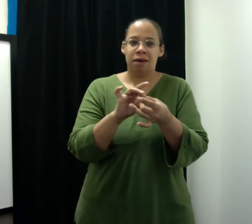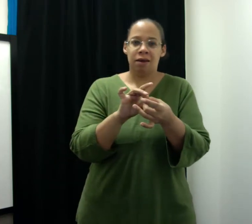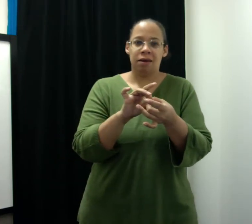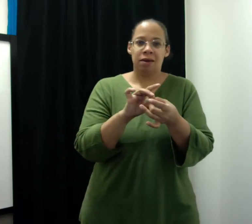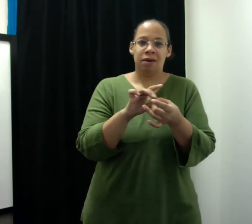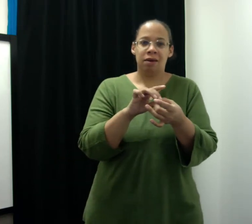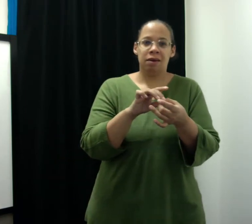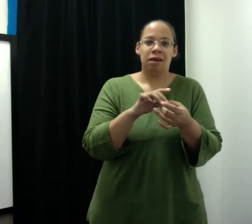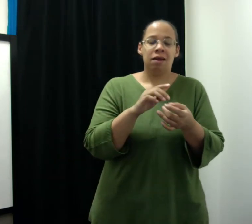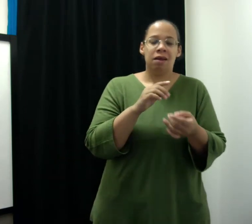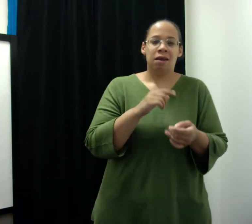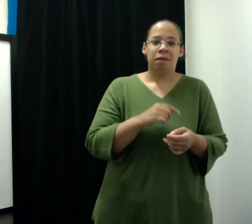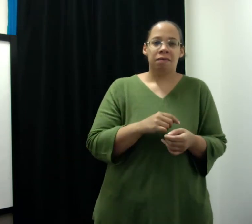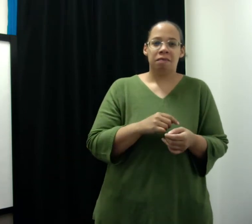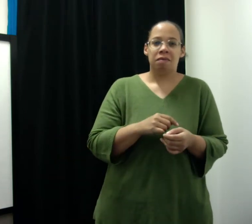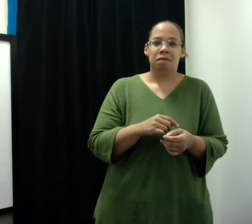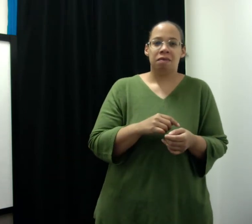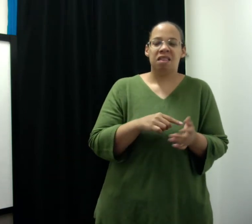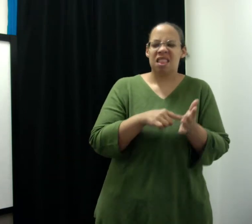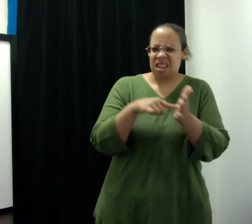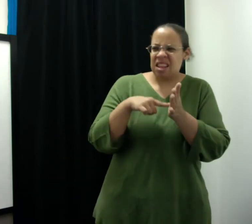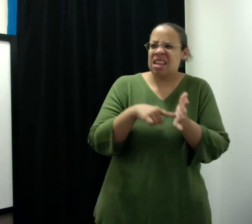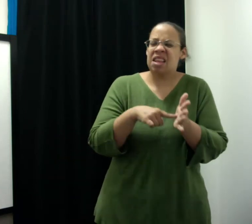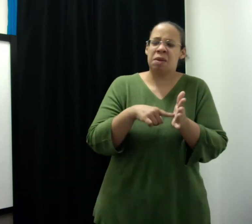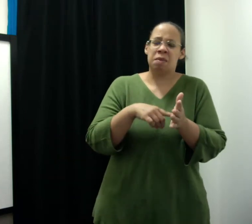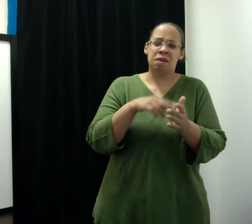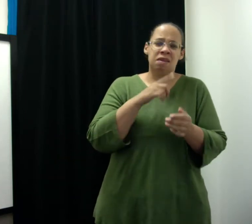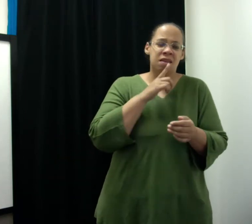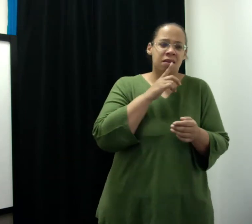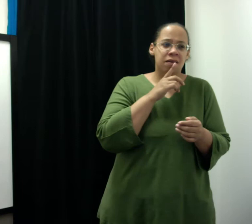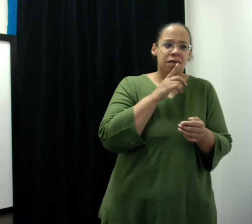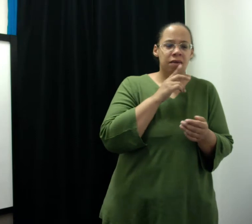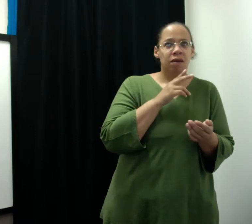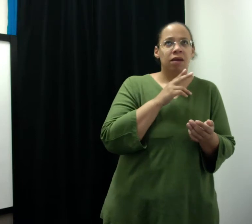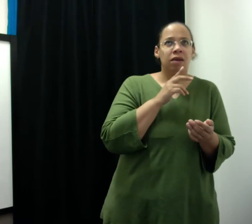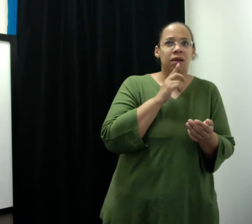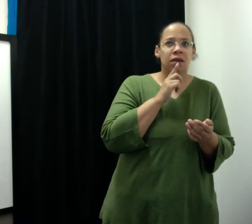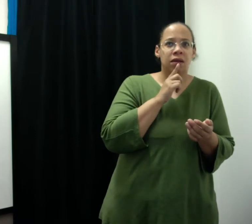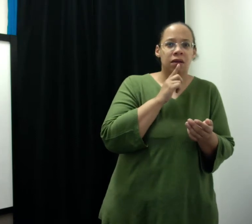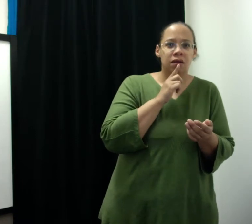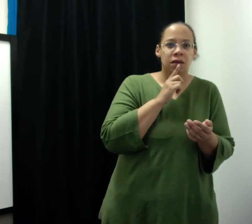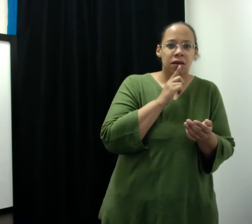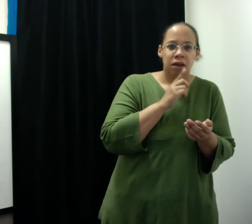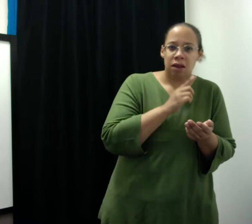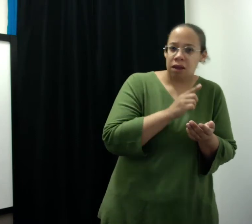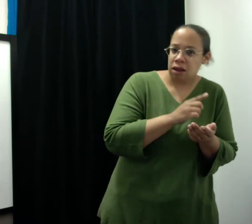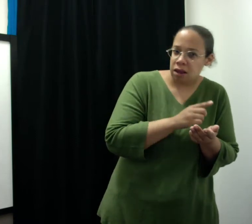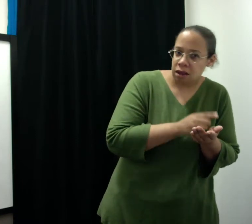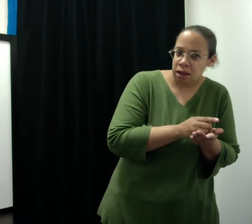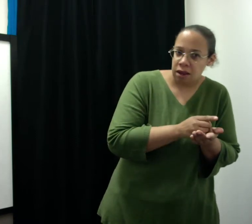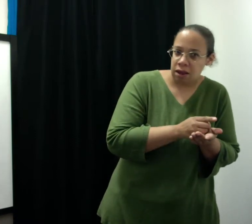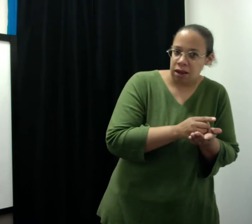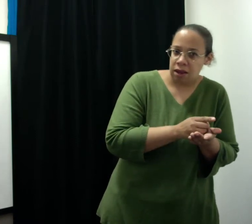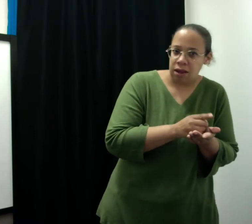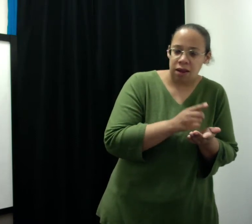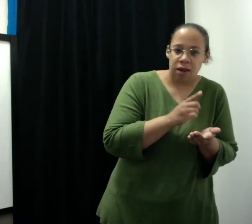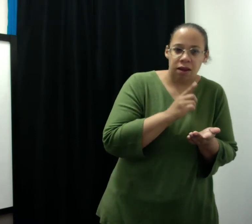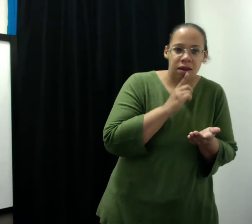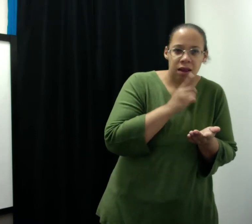identity? Maybe then people could resonate. What's more pure, innocent, and fun as Lego? It's a